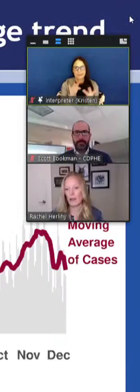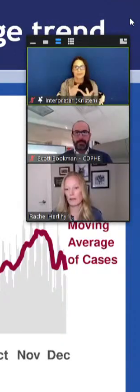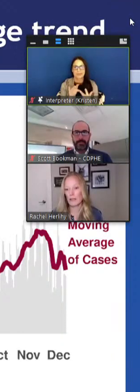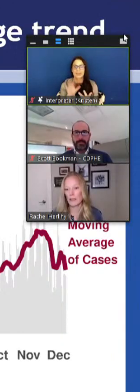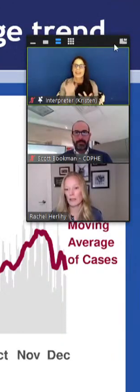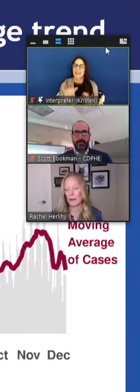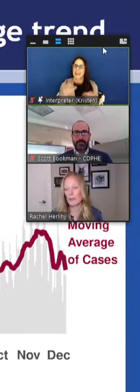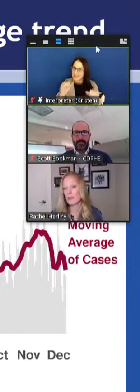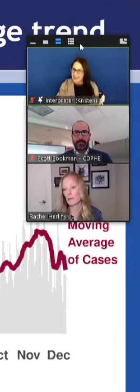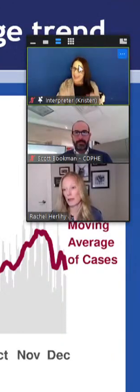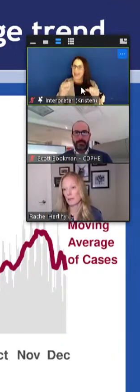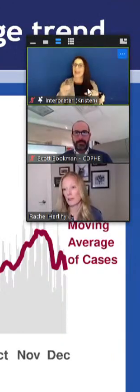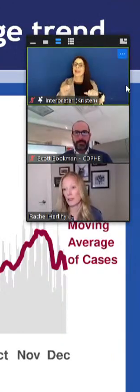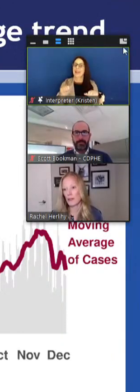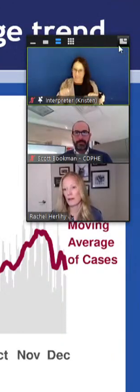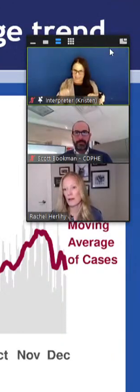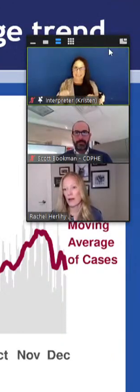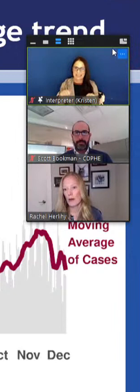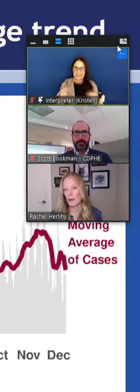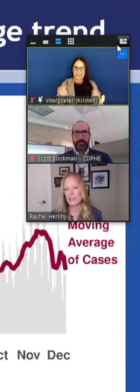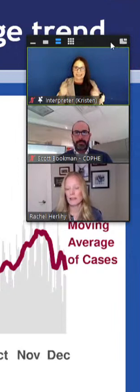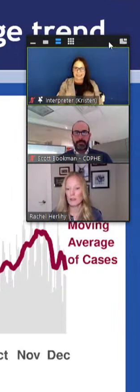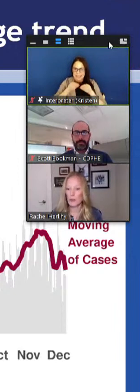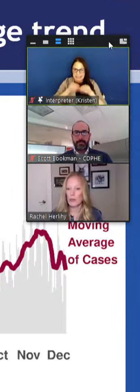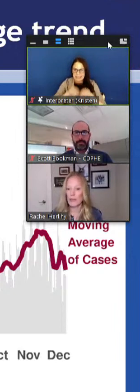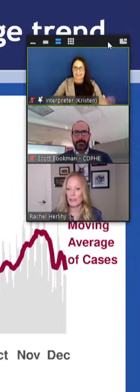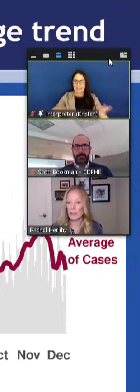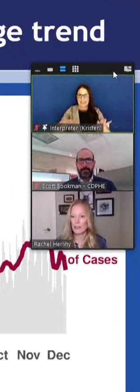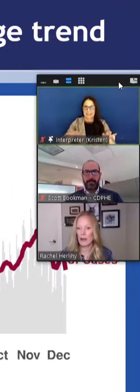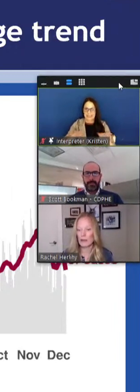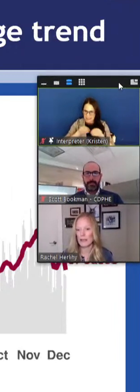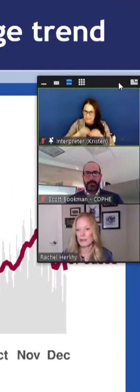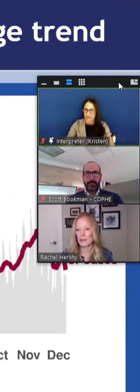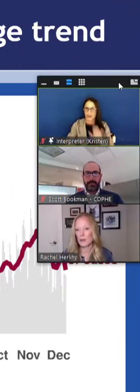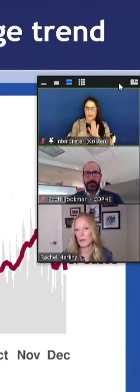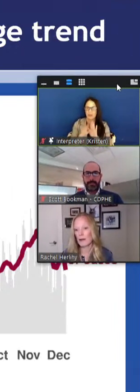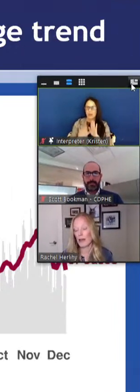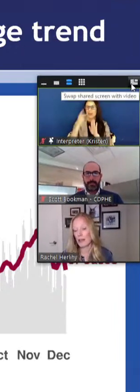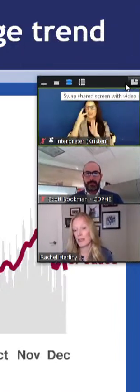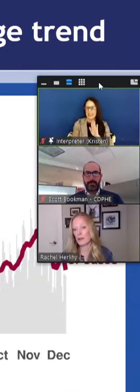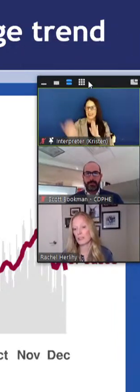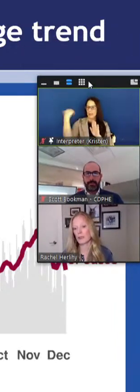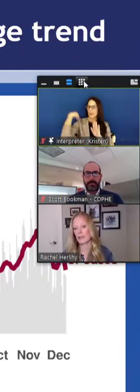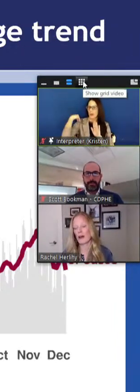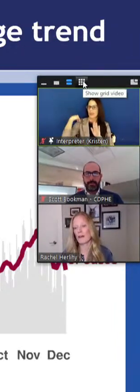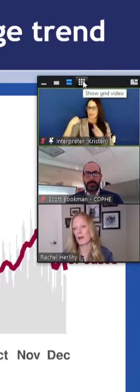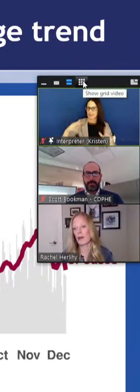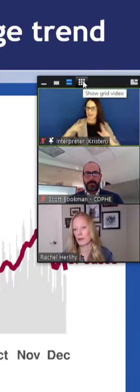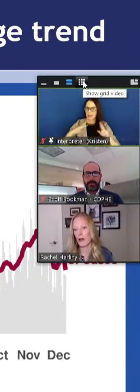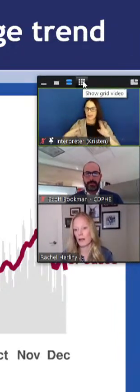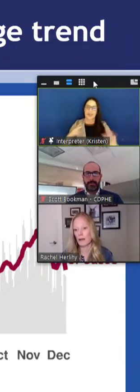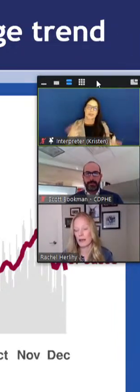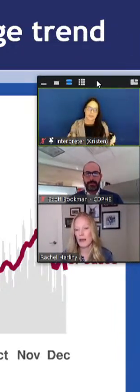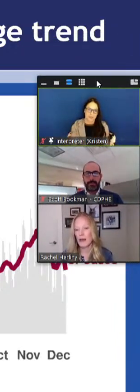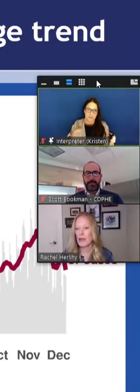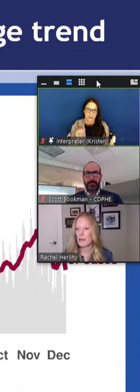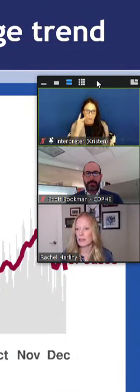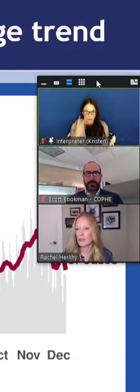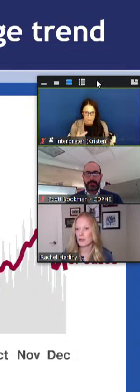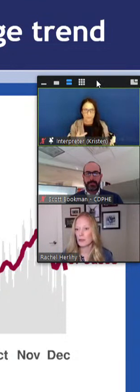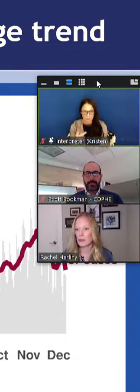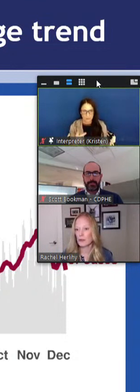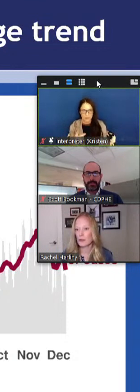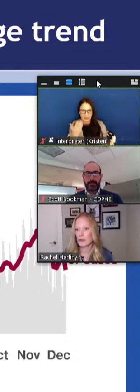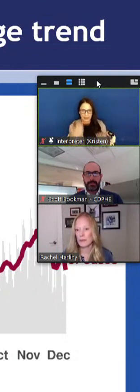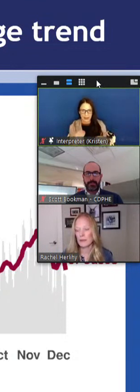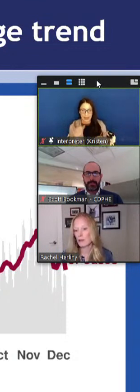potentially result in a burst of transmission. We've seen this with previous holidays. And so as part of that increase we saw following the holiday may be